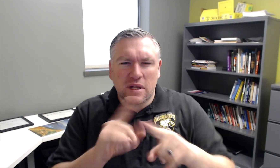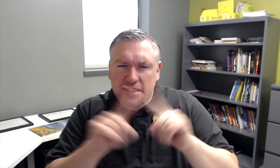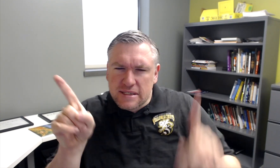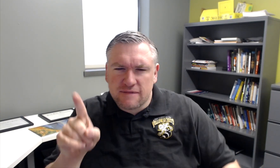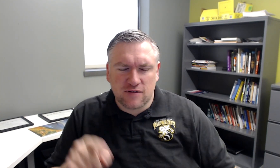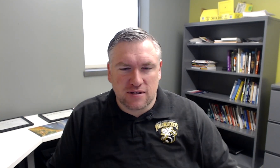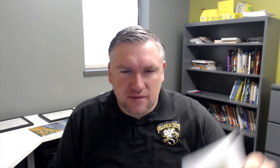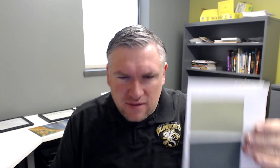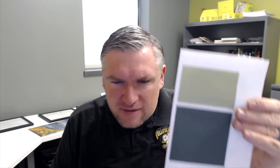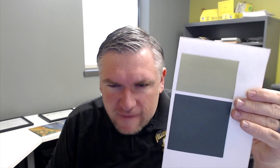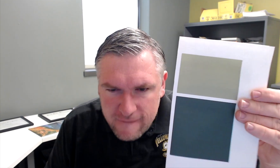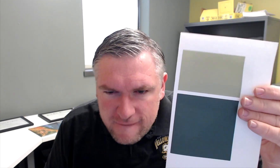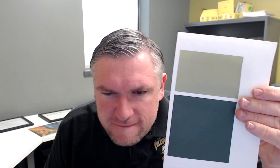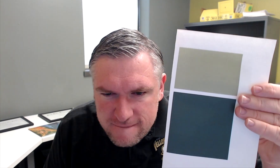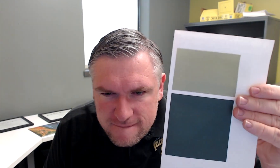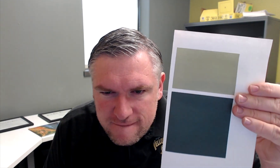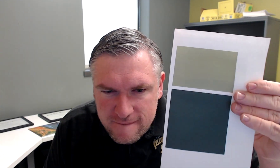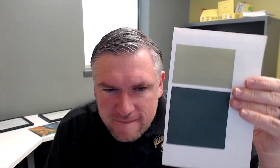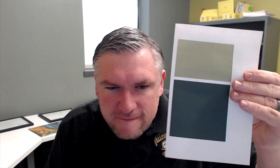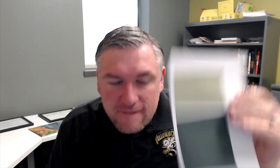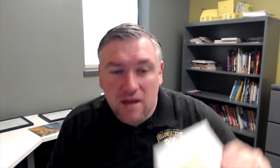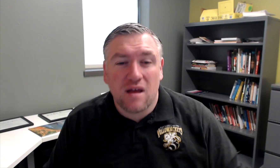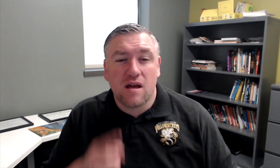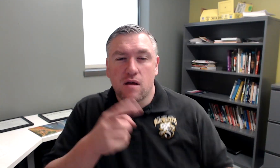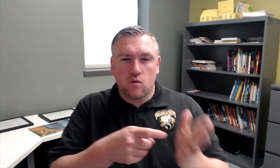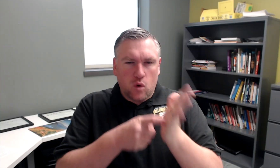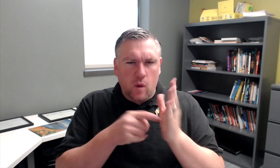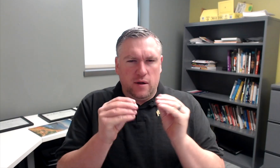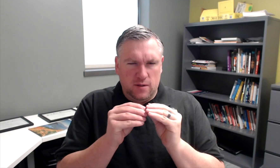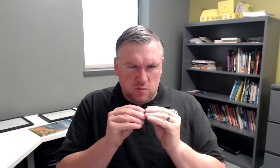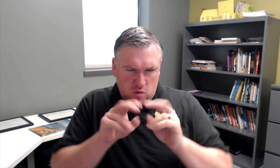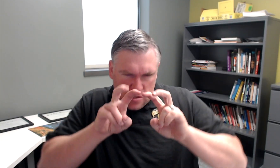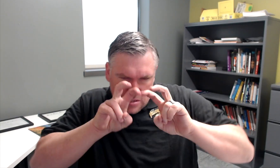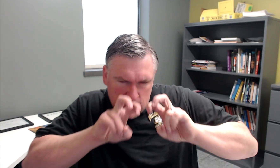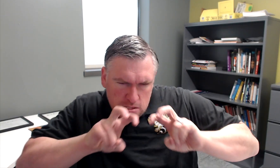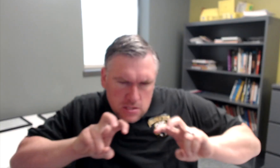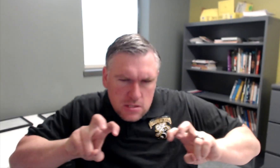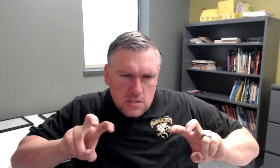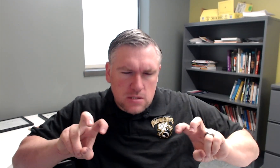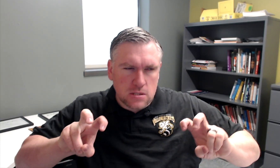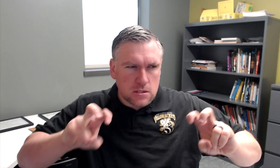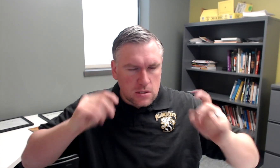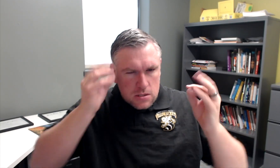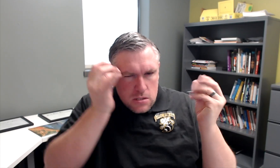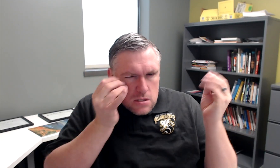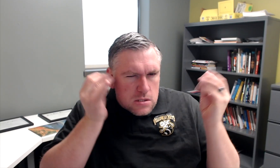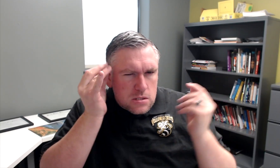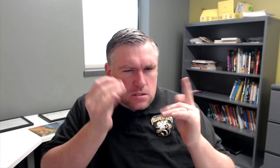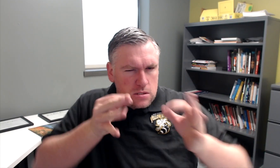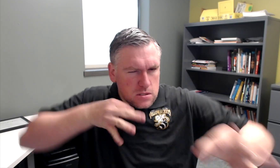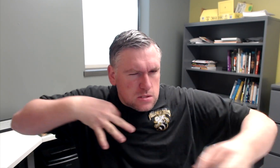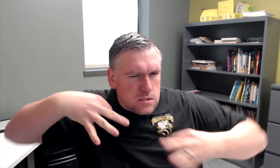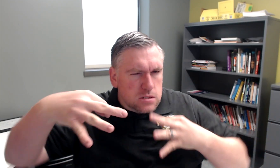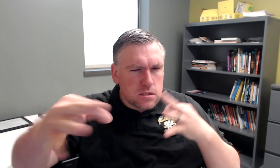both are green. So you really have to analyze the difference. You really have to get into it and think about